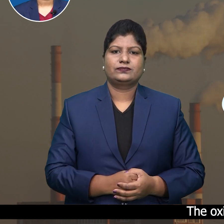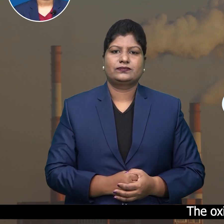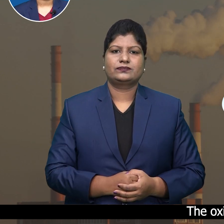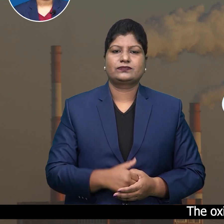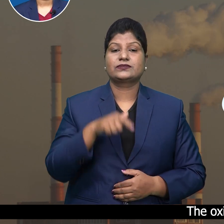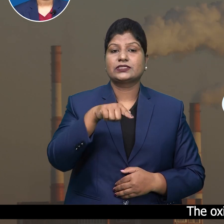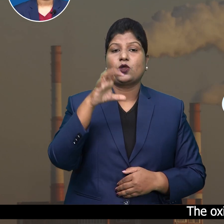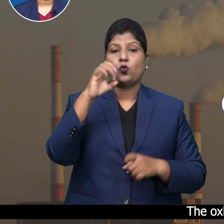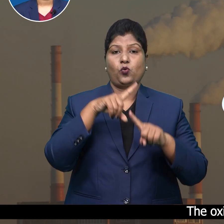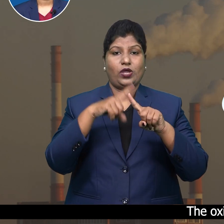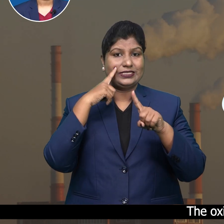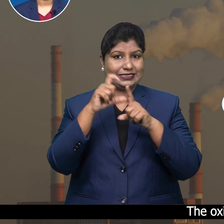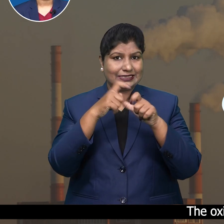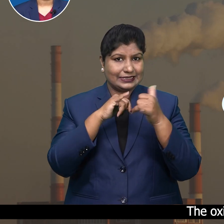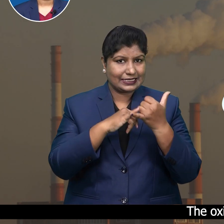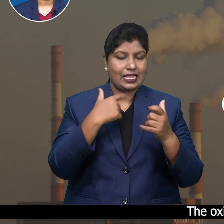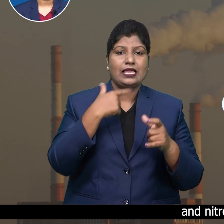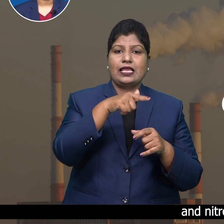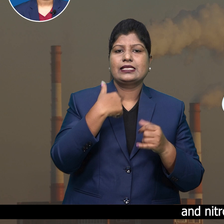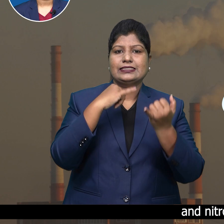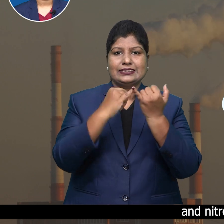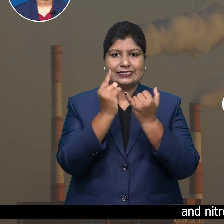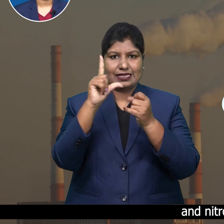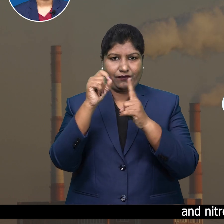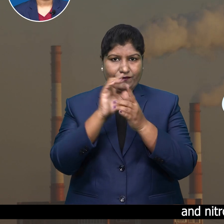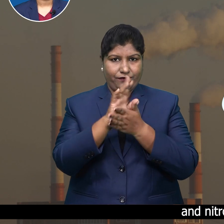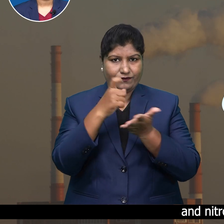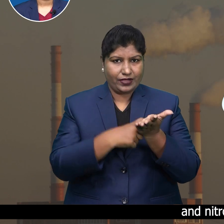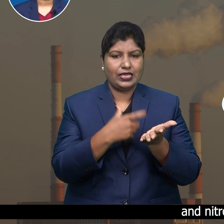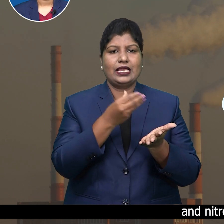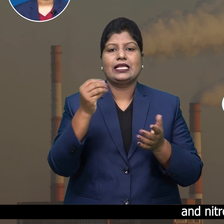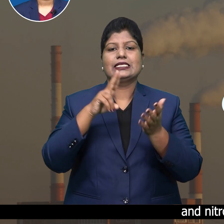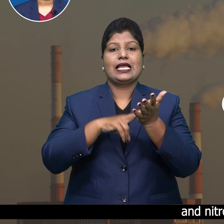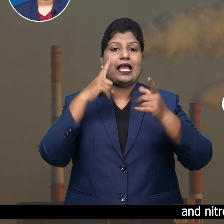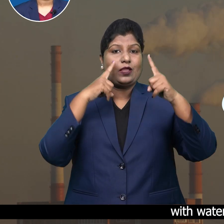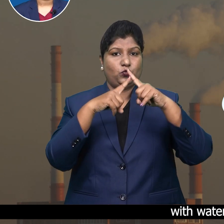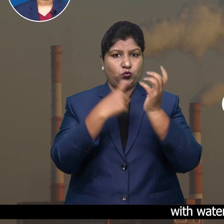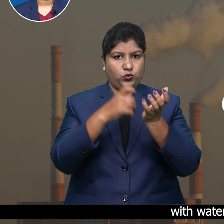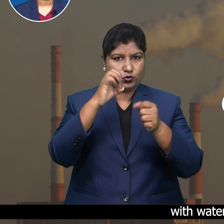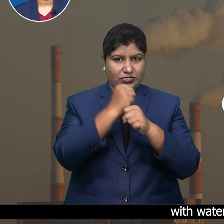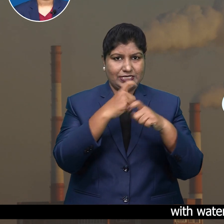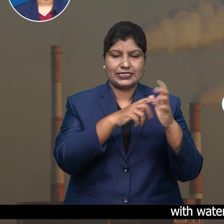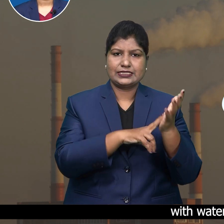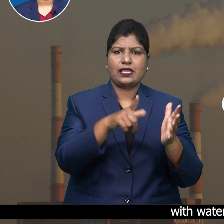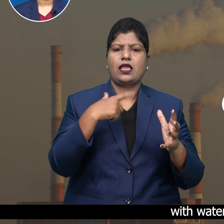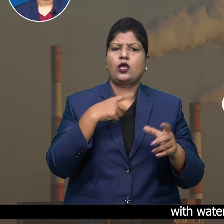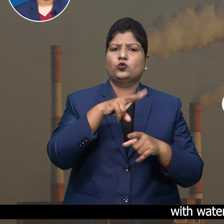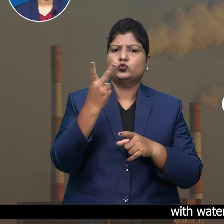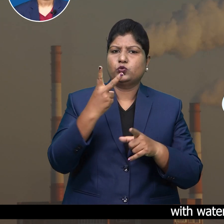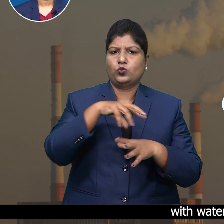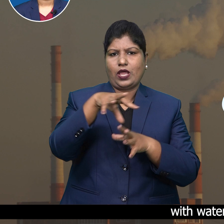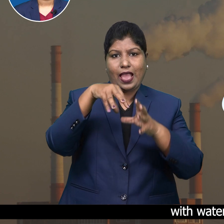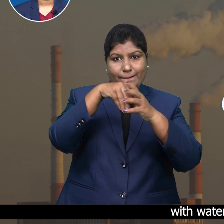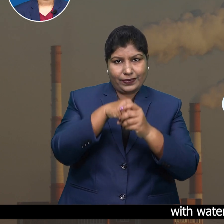The oxides of sulfur and nitrogen combine with water